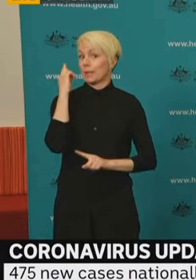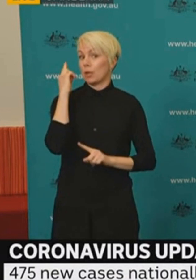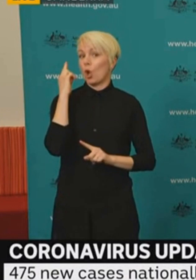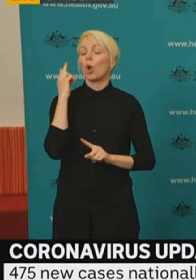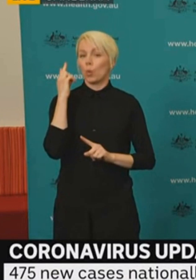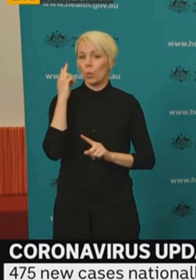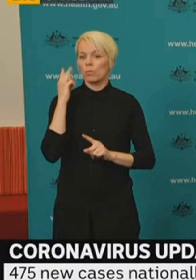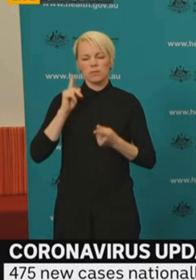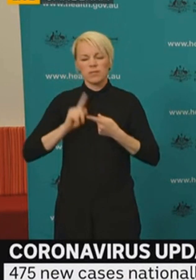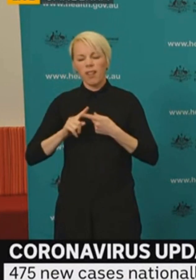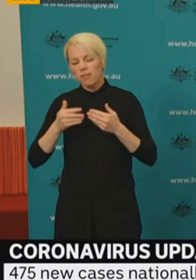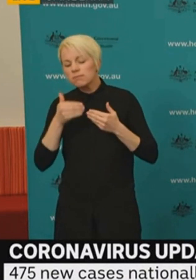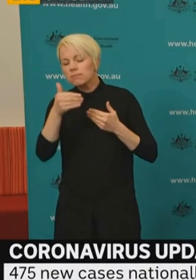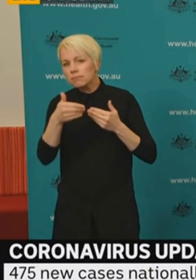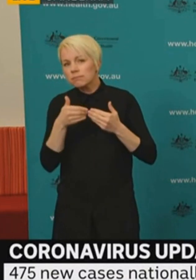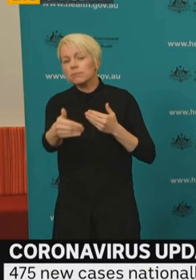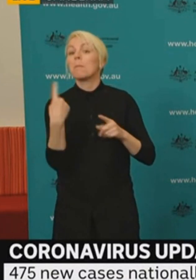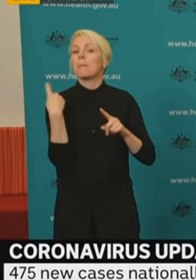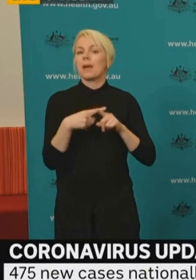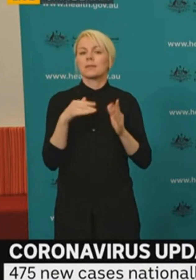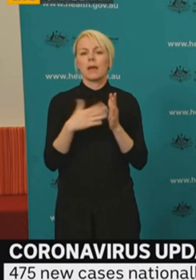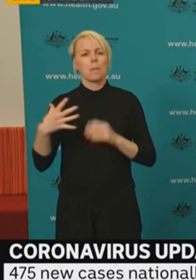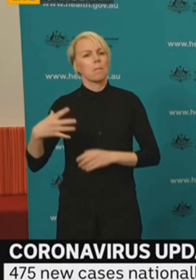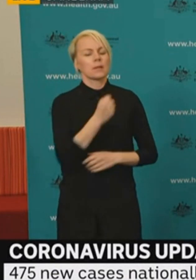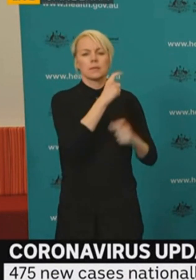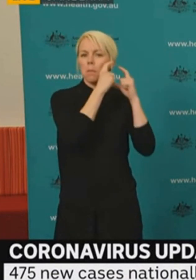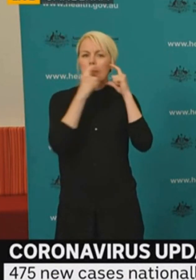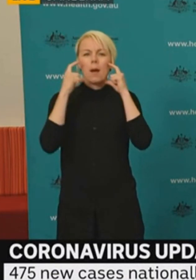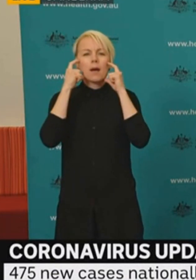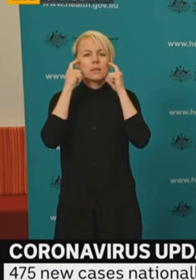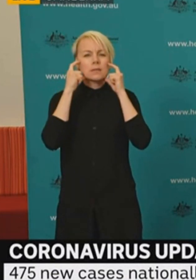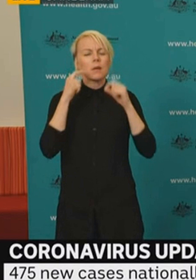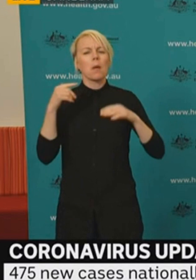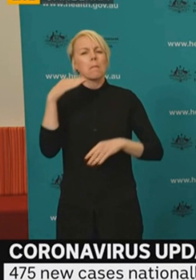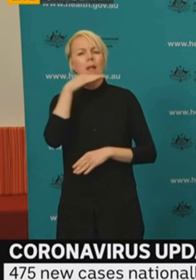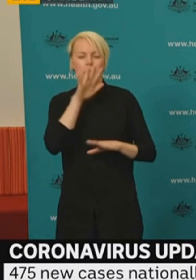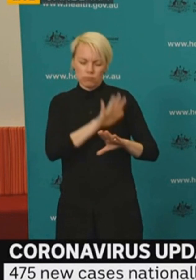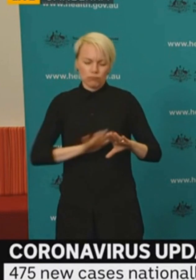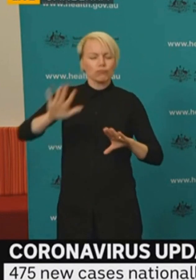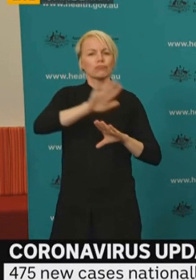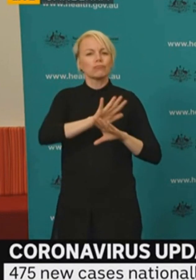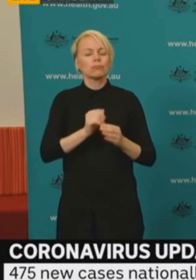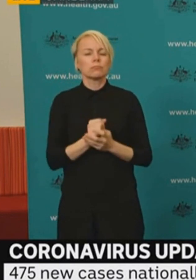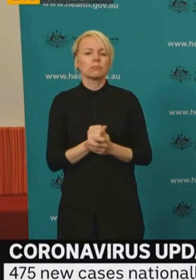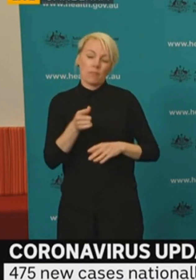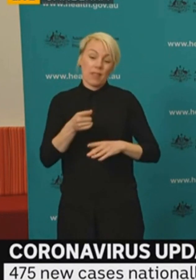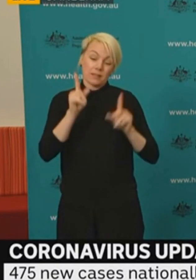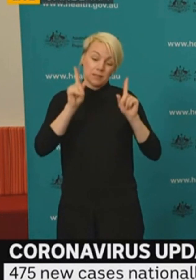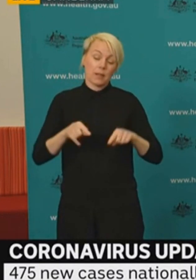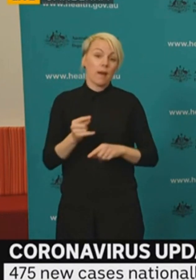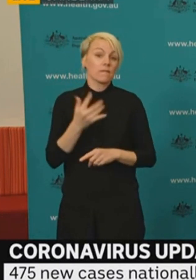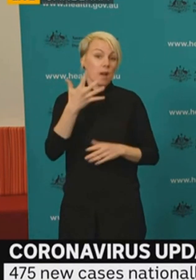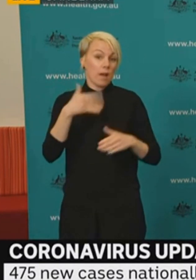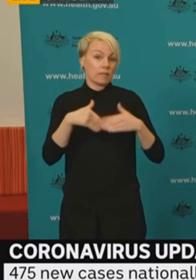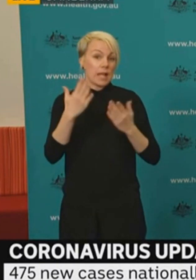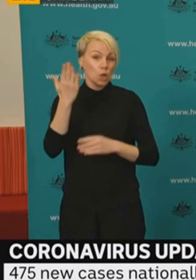wearing policy in Greater Melbourne and Mitchellshire, which was implemented some 5 days ago. So whilst